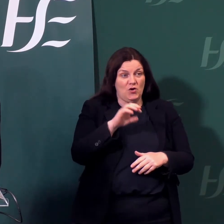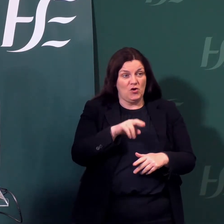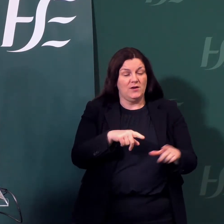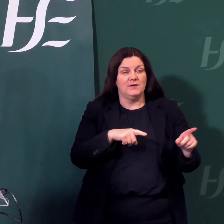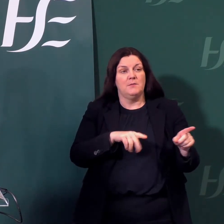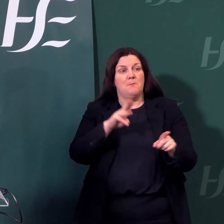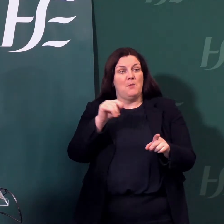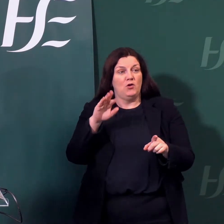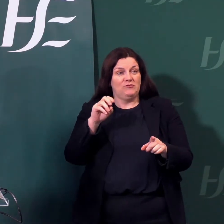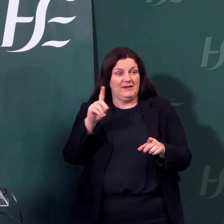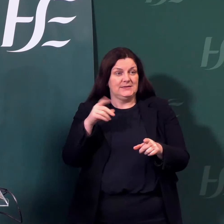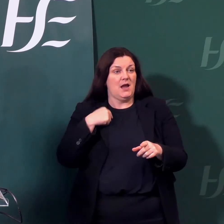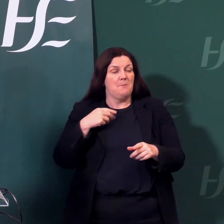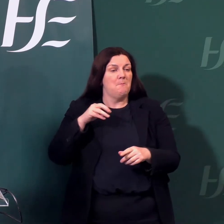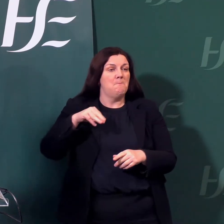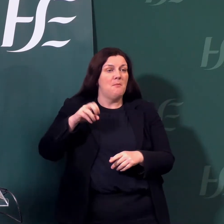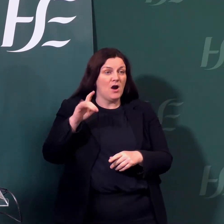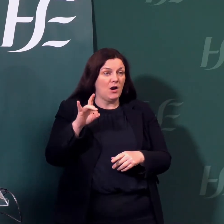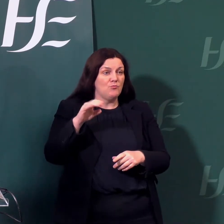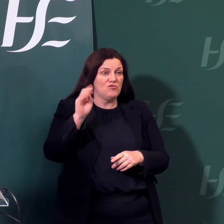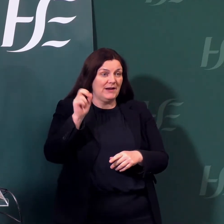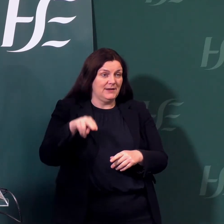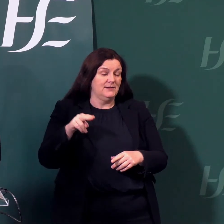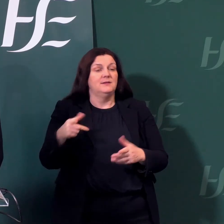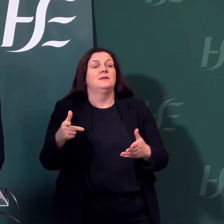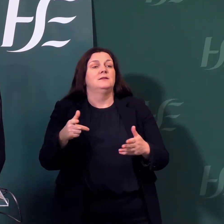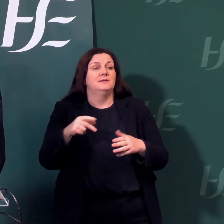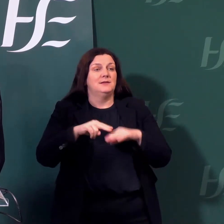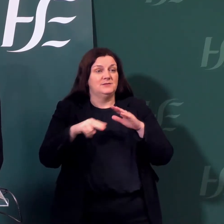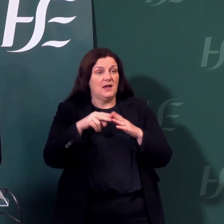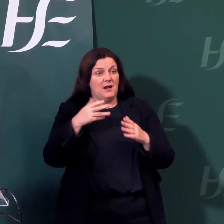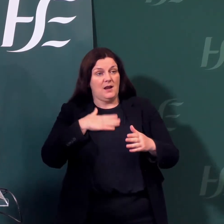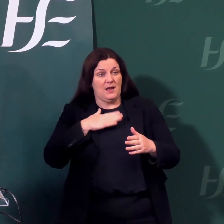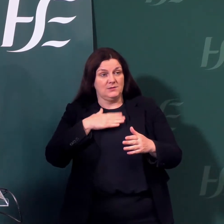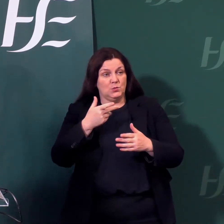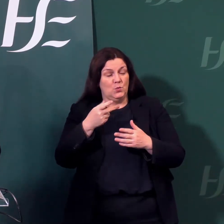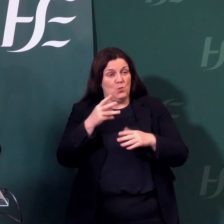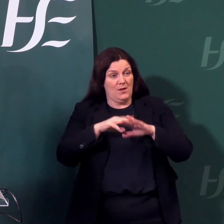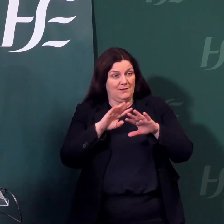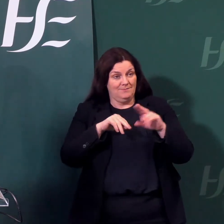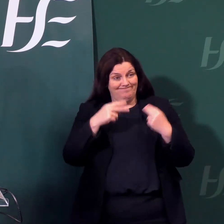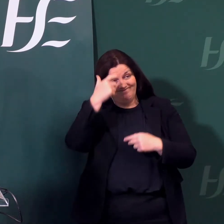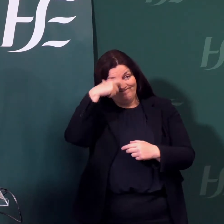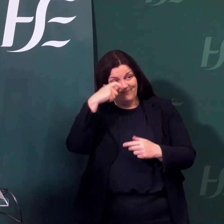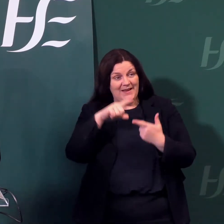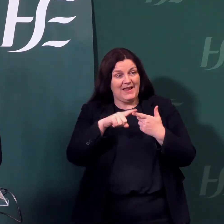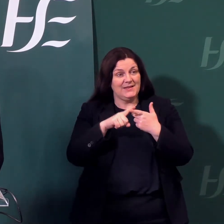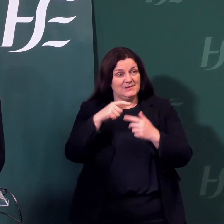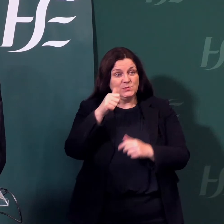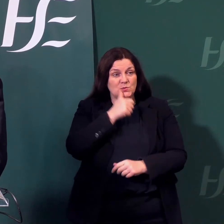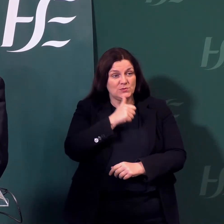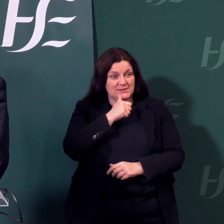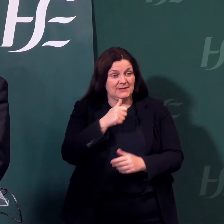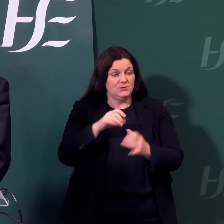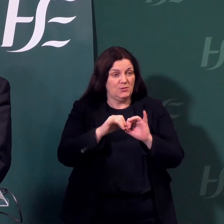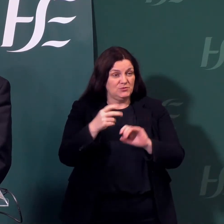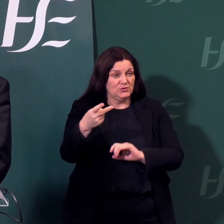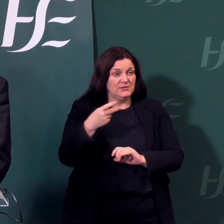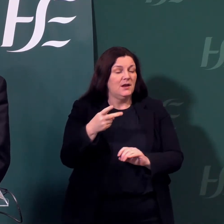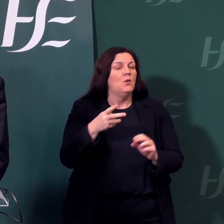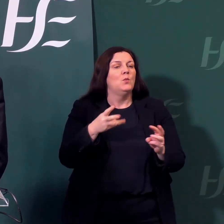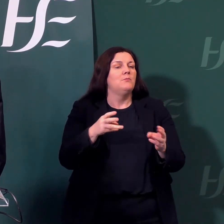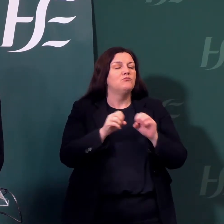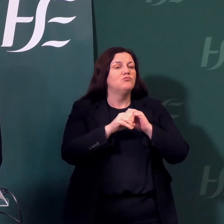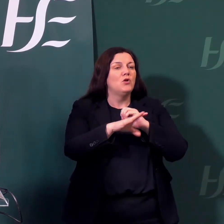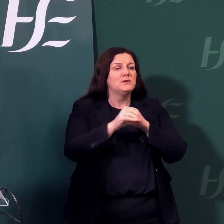And I'm Mark Brennock, National Director of Communications. I'd like to welcome Bernie and Susan, our Irish Sign Language translators. This briefing has been broadcast on